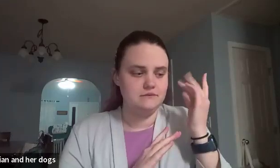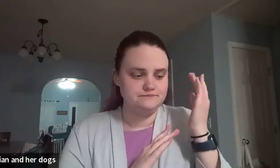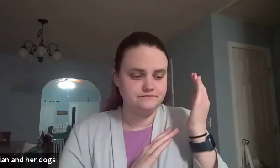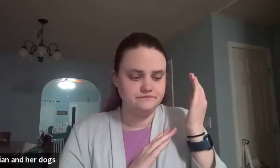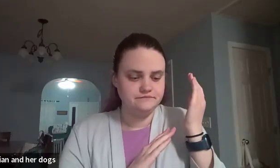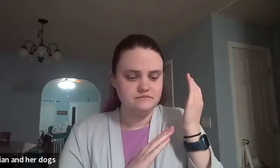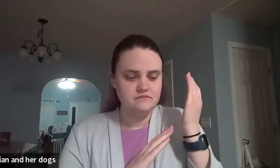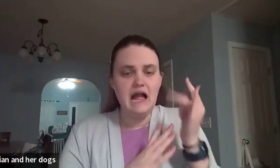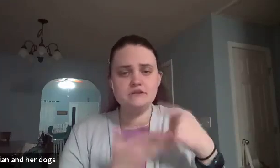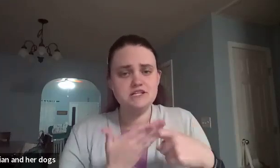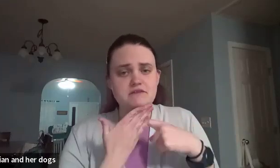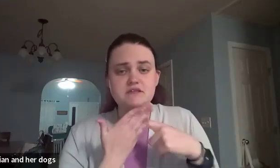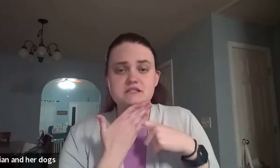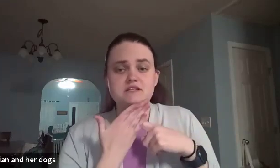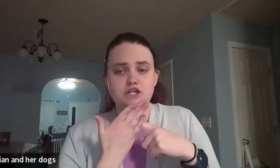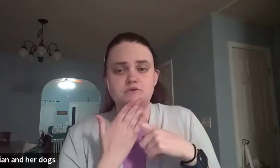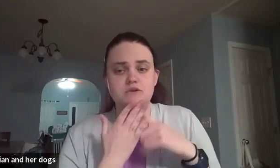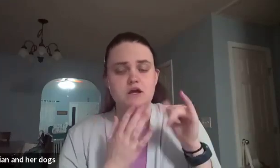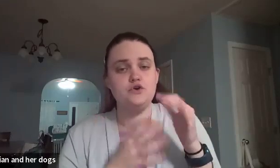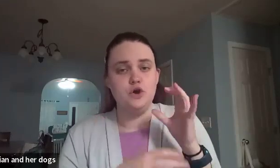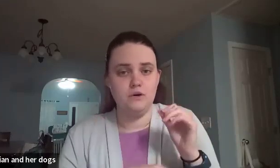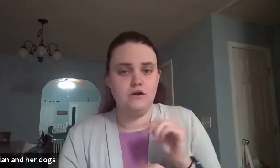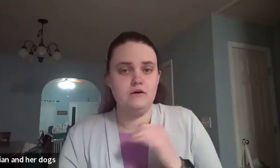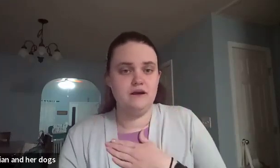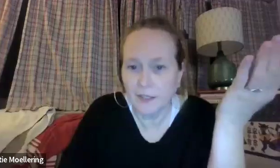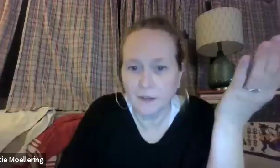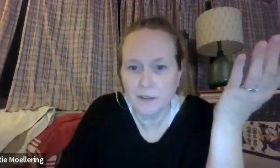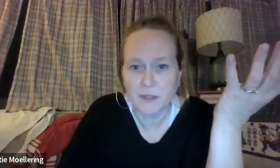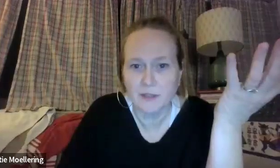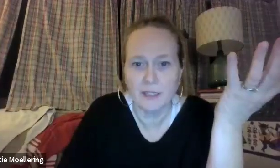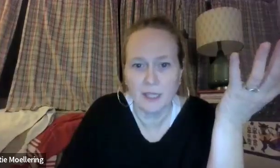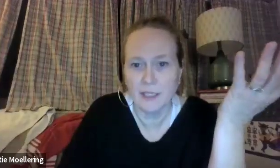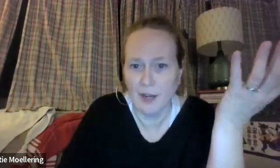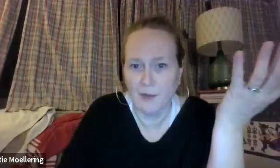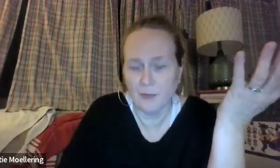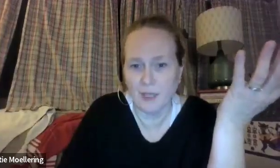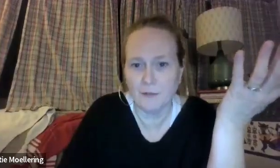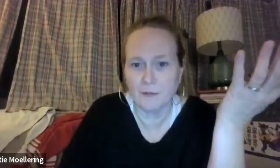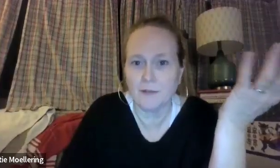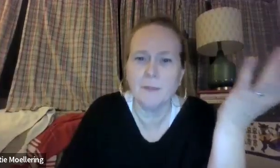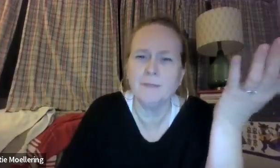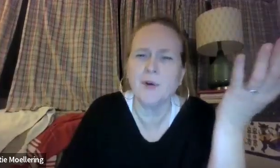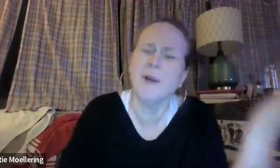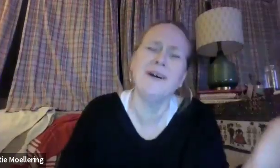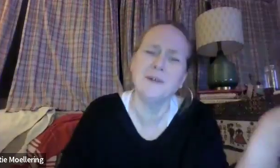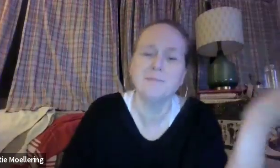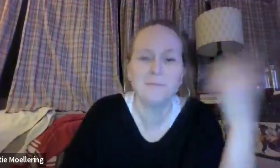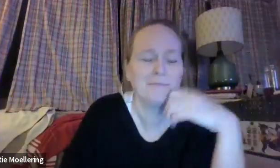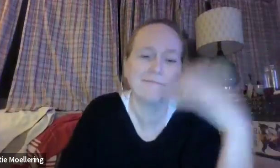think. I was actually having this discussion with Or another like coworker. Vulcan or something like that, you know, like Yeah, or like well,